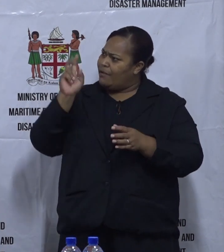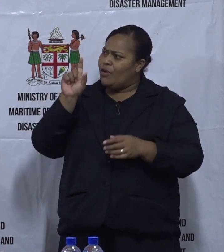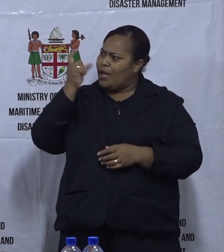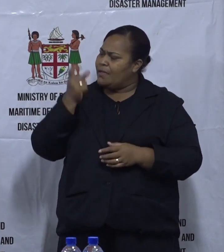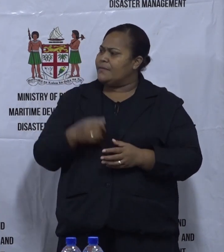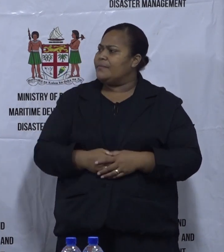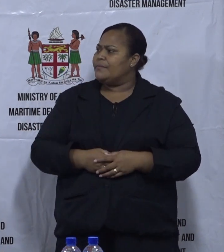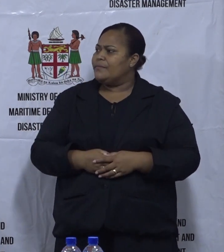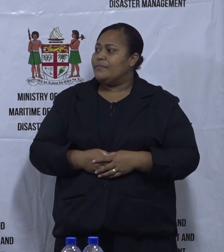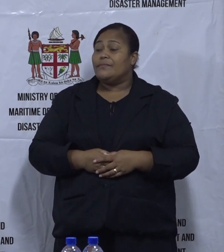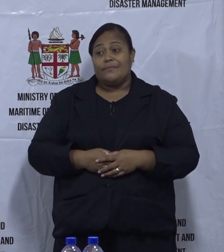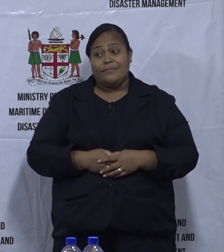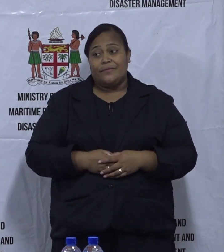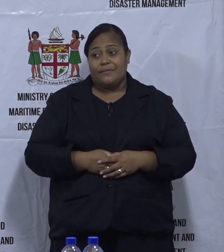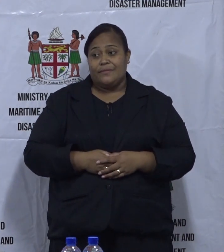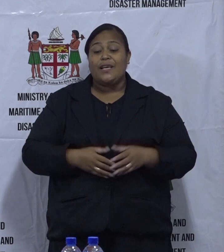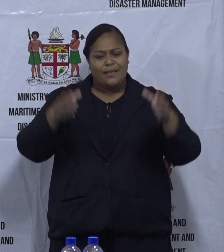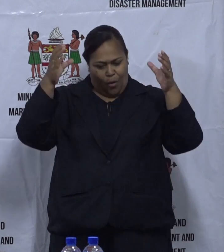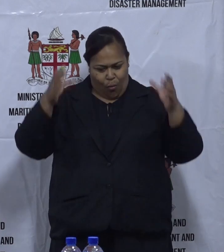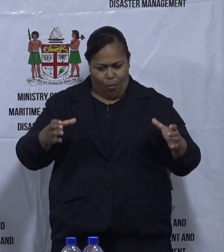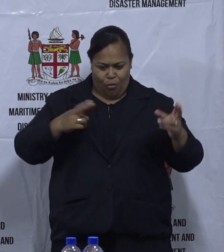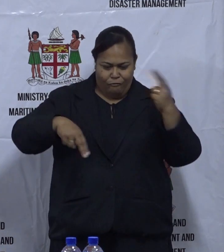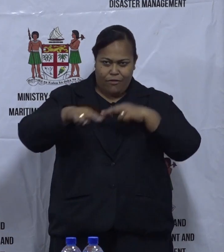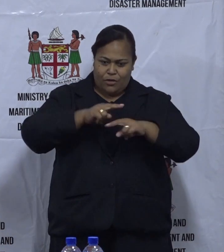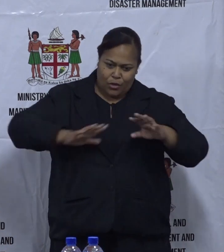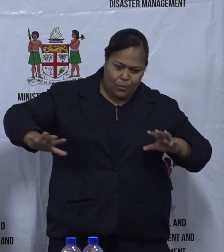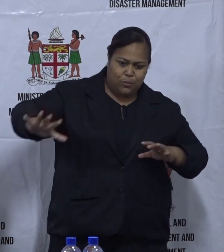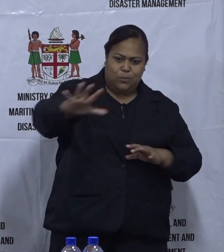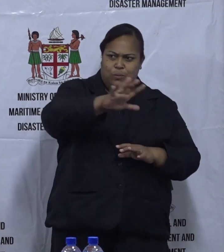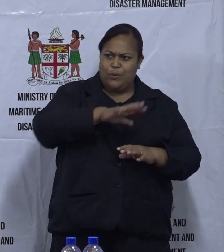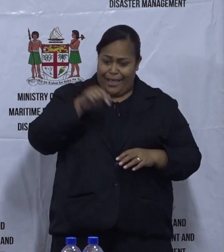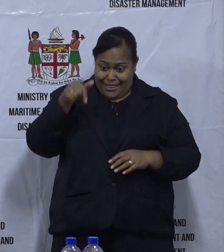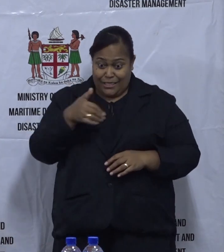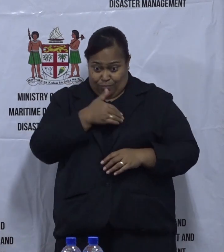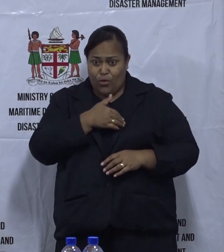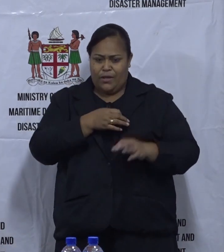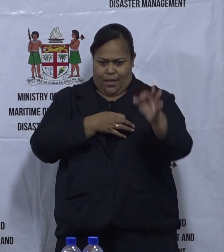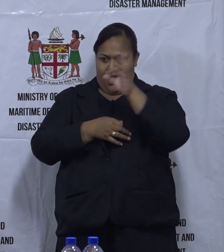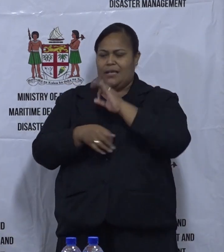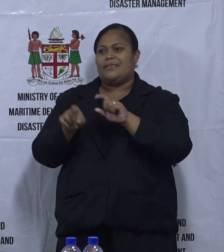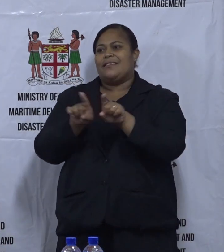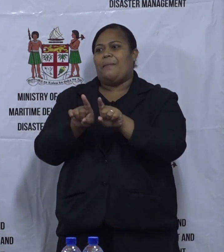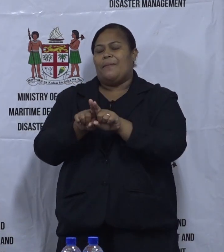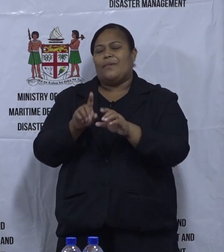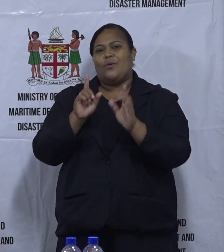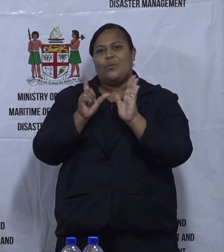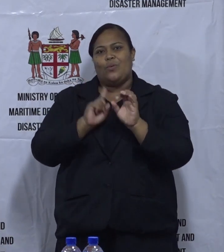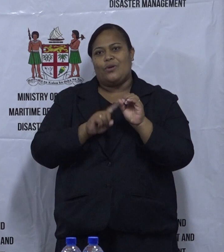say that it's the whole of Fiji. In fact, we raised that question this morning. The current